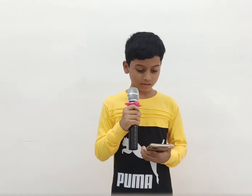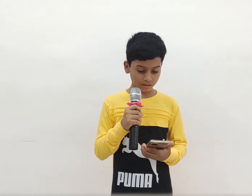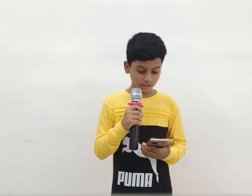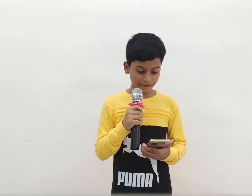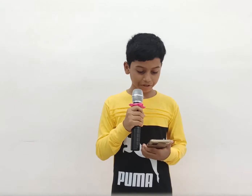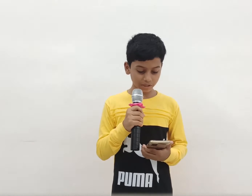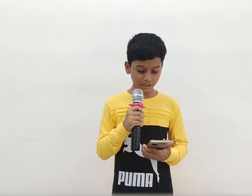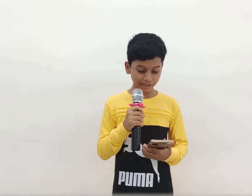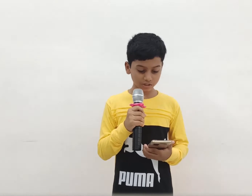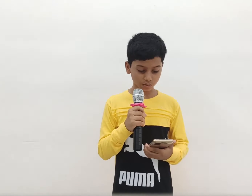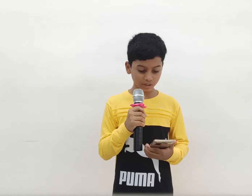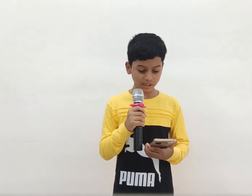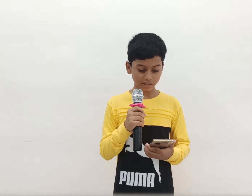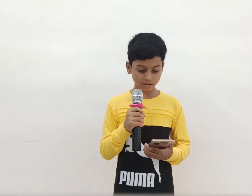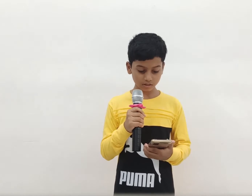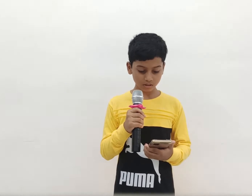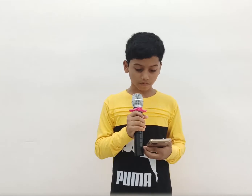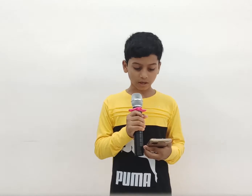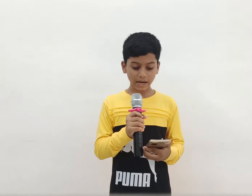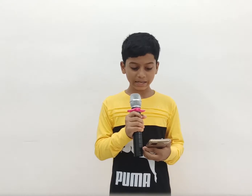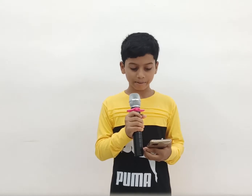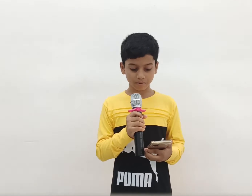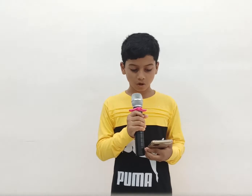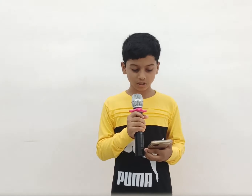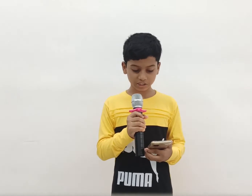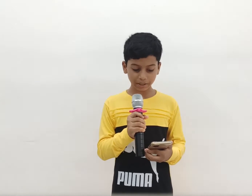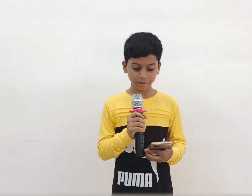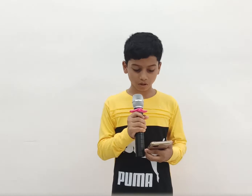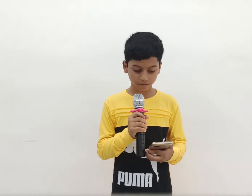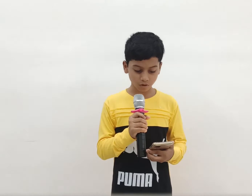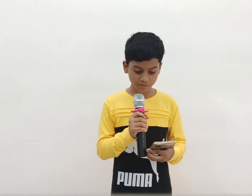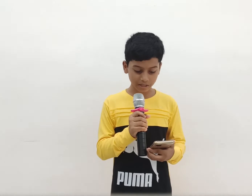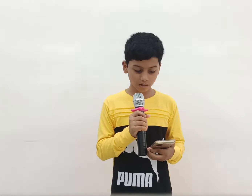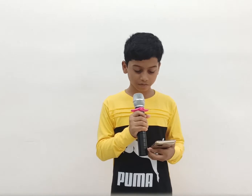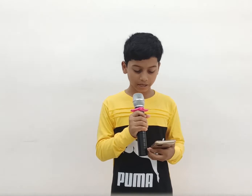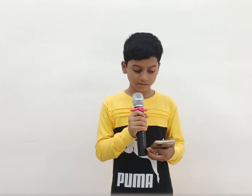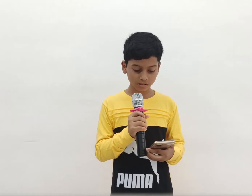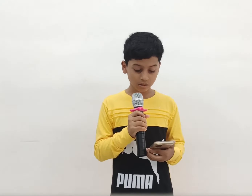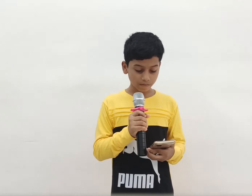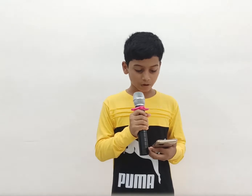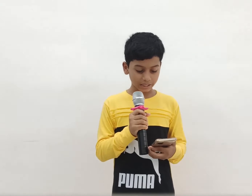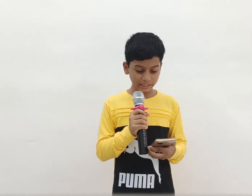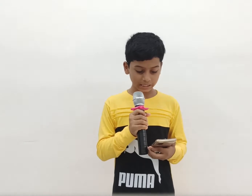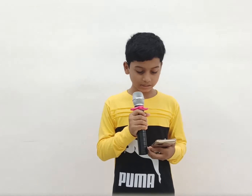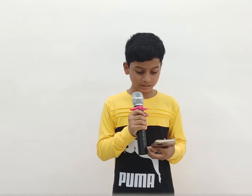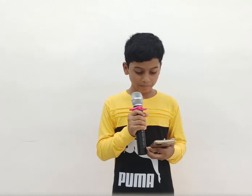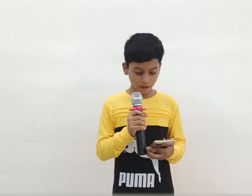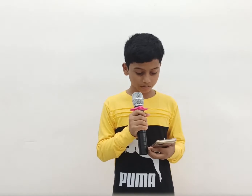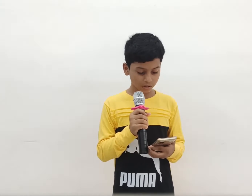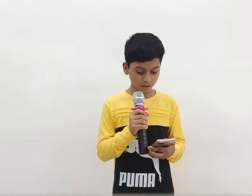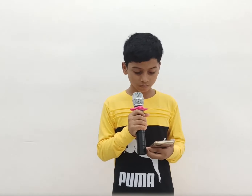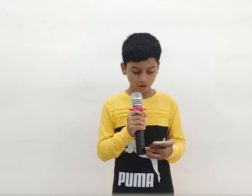is, everyone needs to hear this. For I am not ashamed of gospel of Christ, for it is